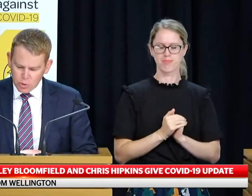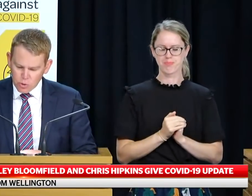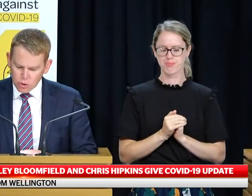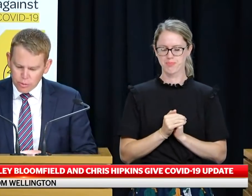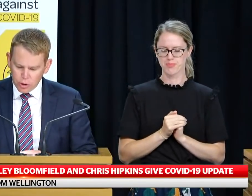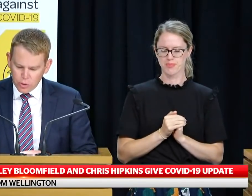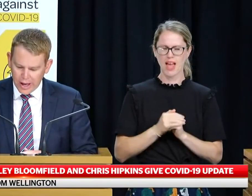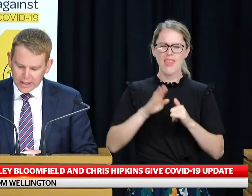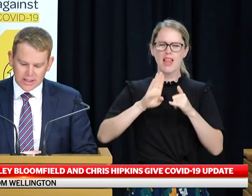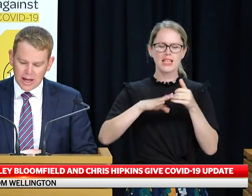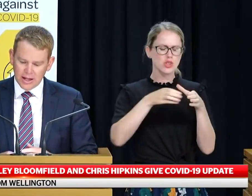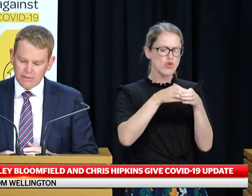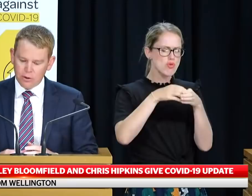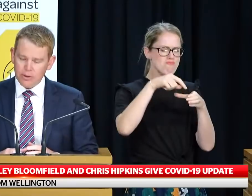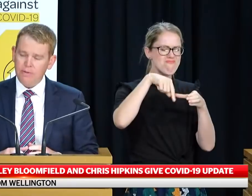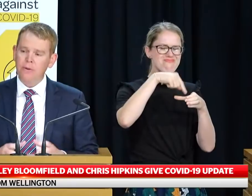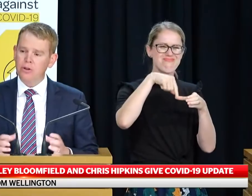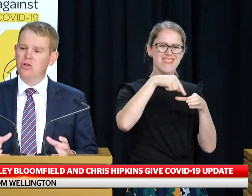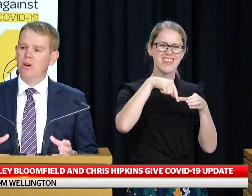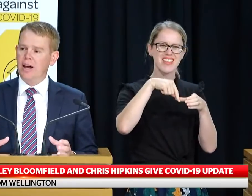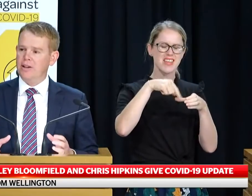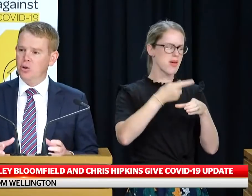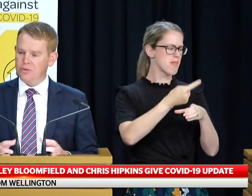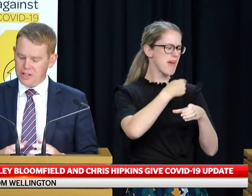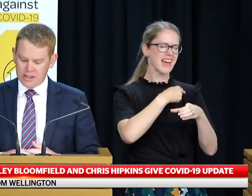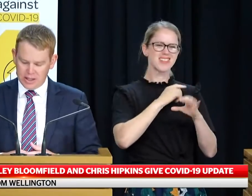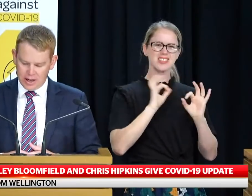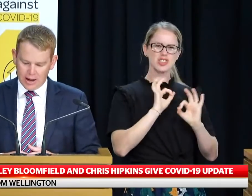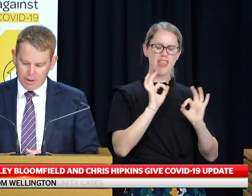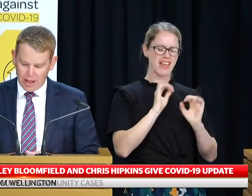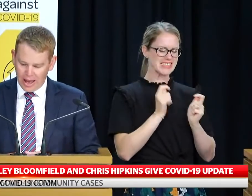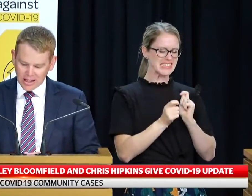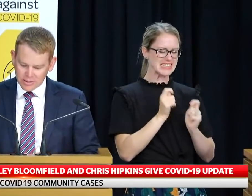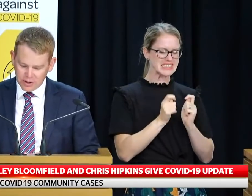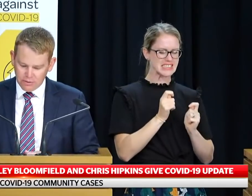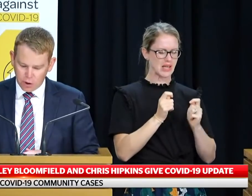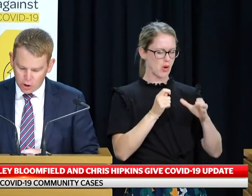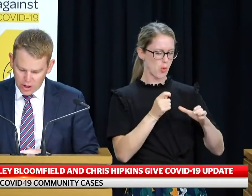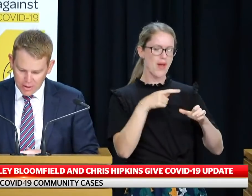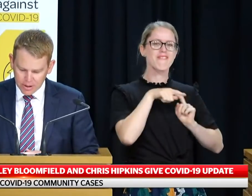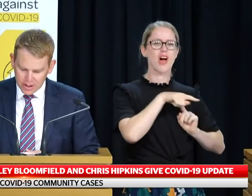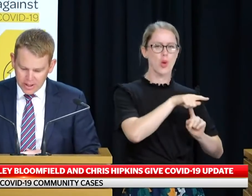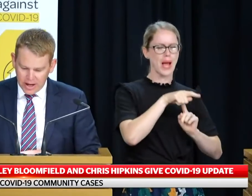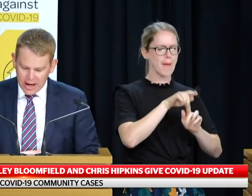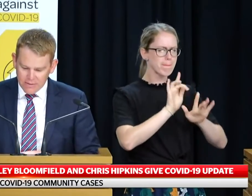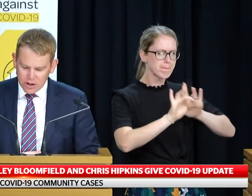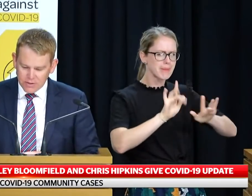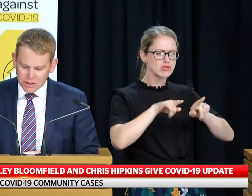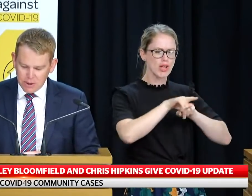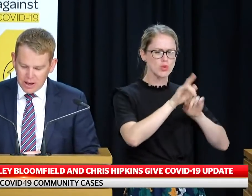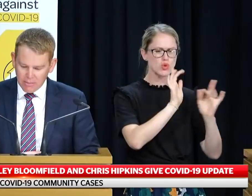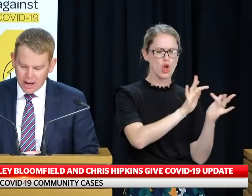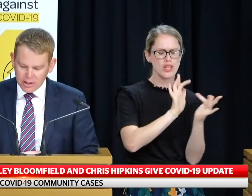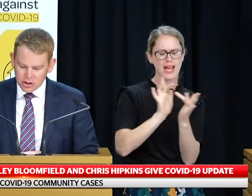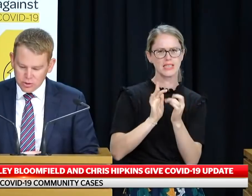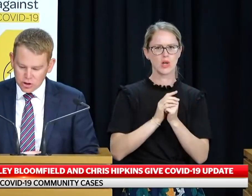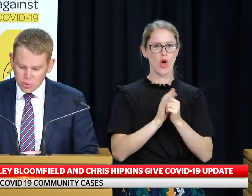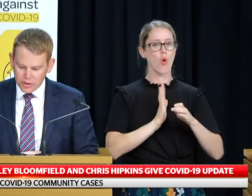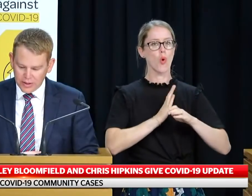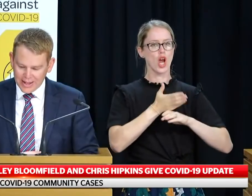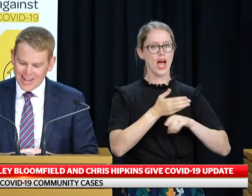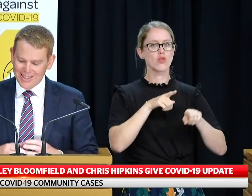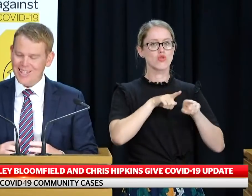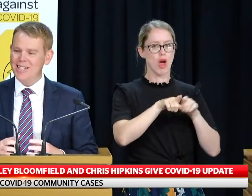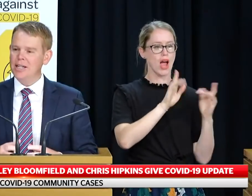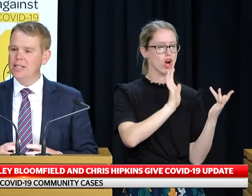final small group who were outstanding from the first round of testing are being actively followed up. Every effort's being made to